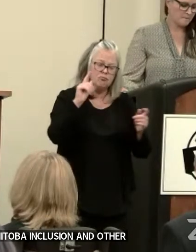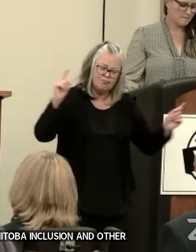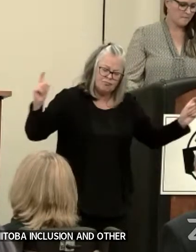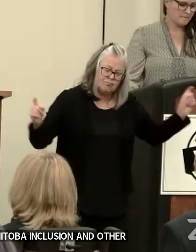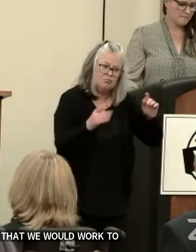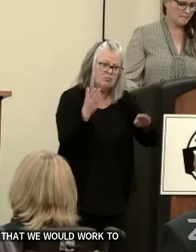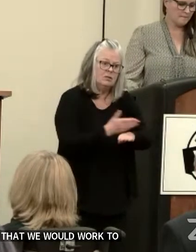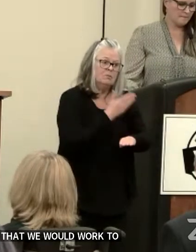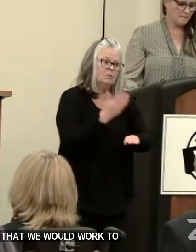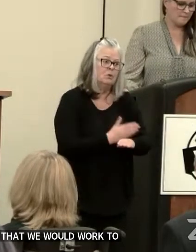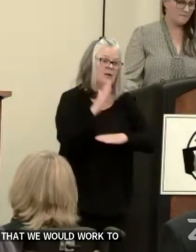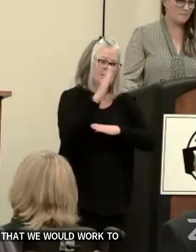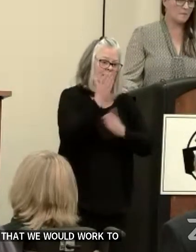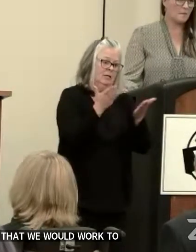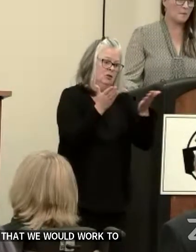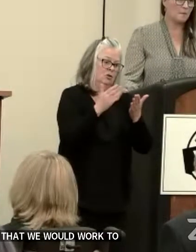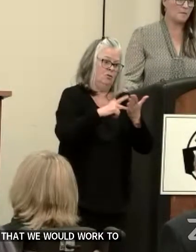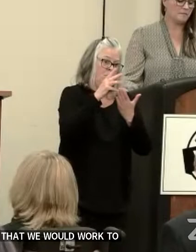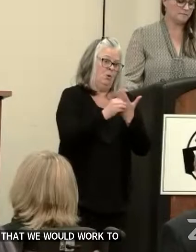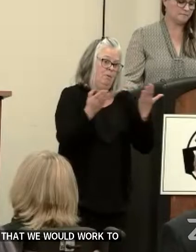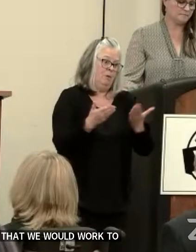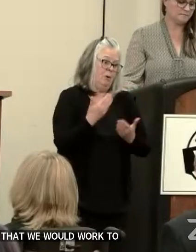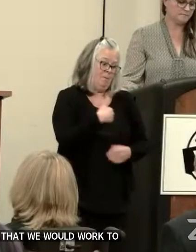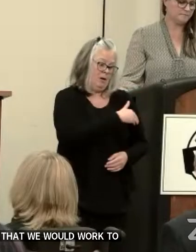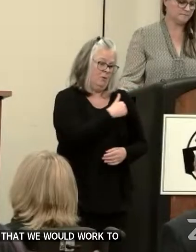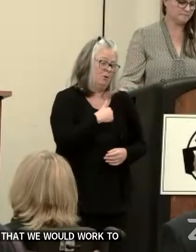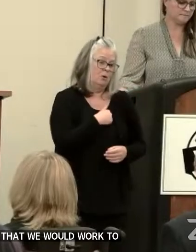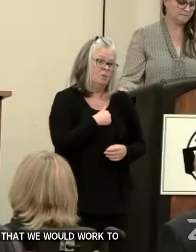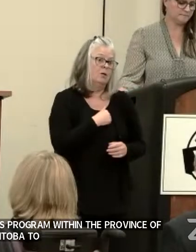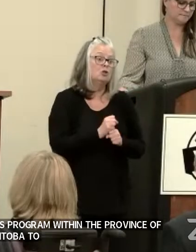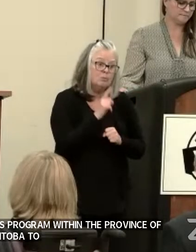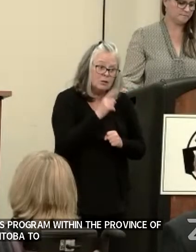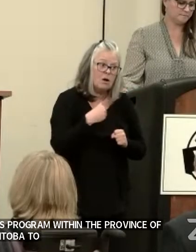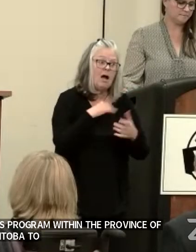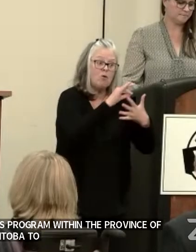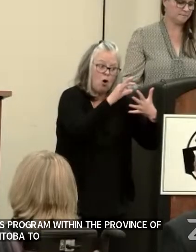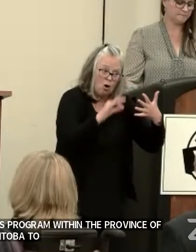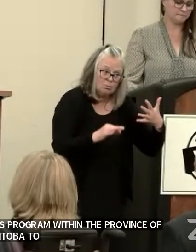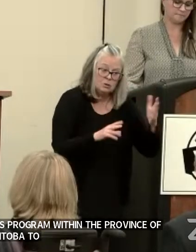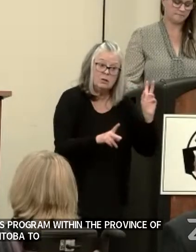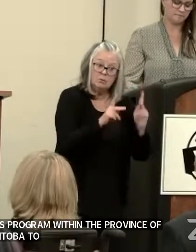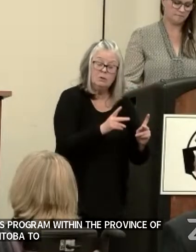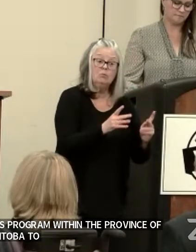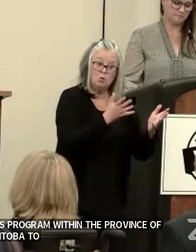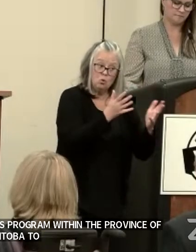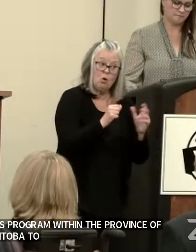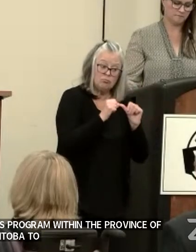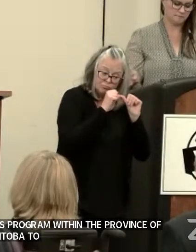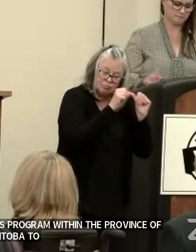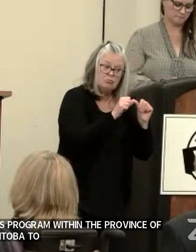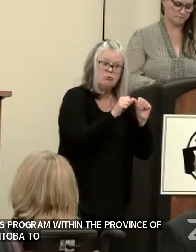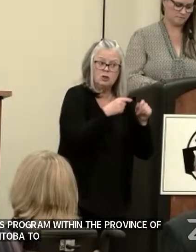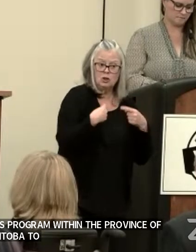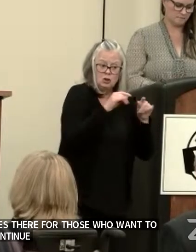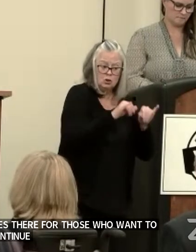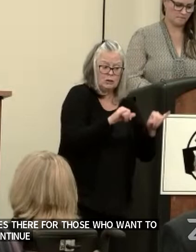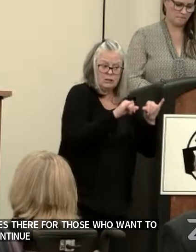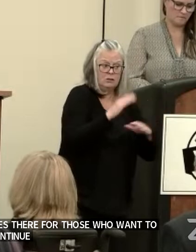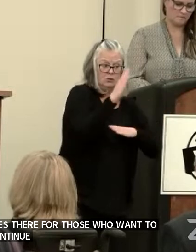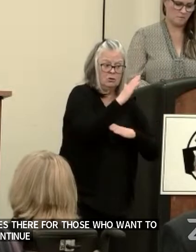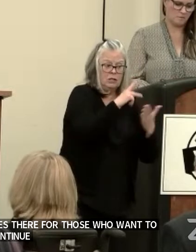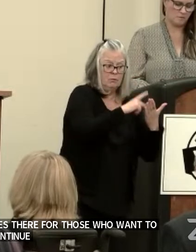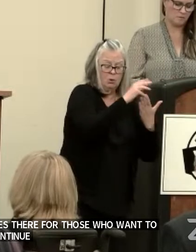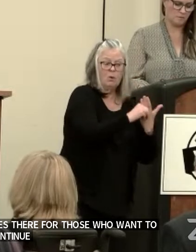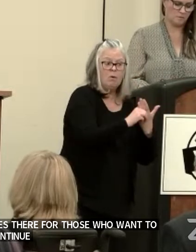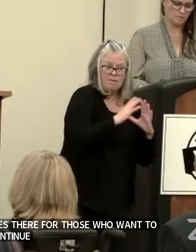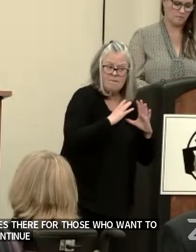program within the province of Manitoba to ensure that there are choices there for those who want to continue with the traditional day services model,